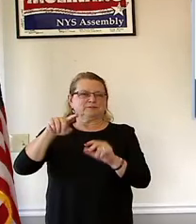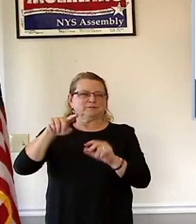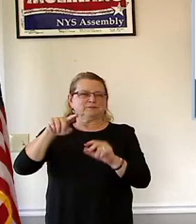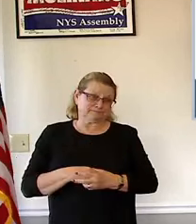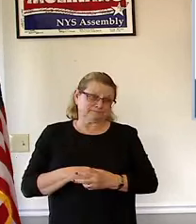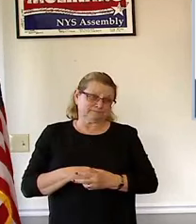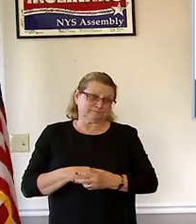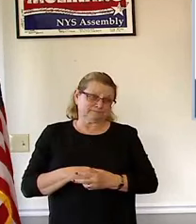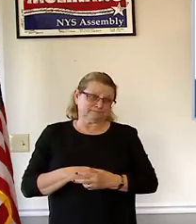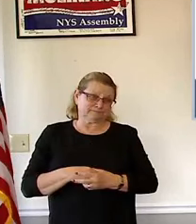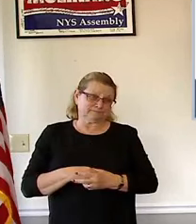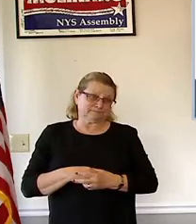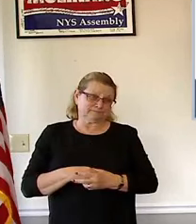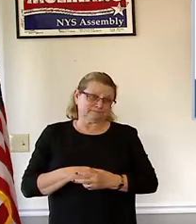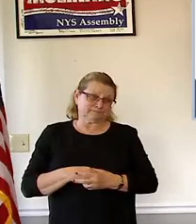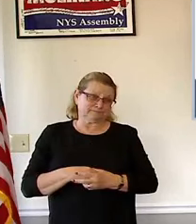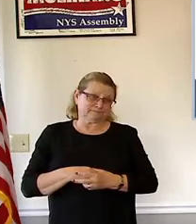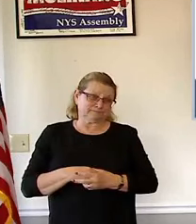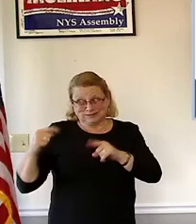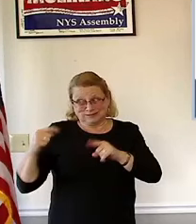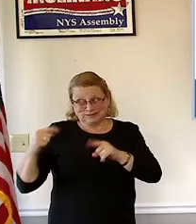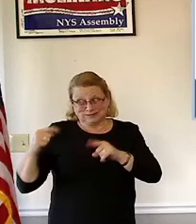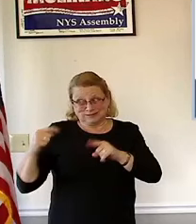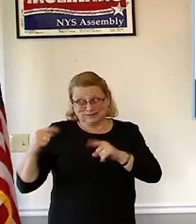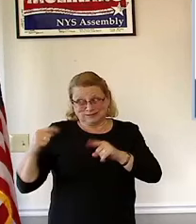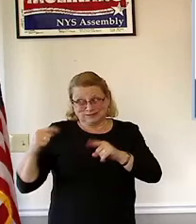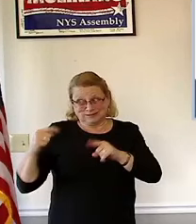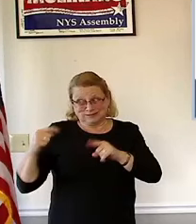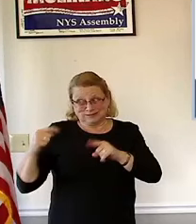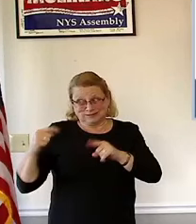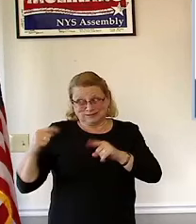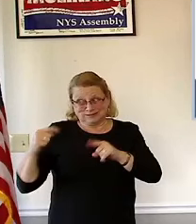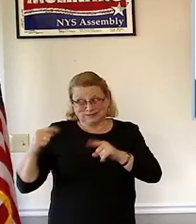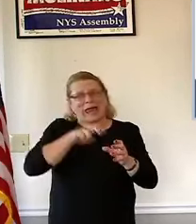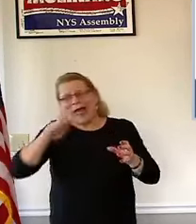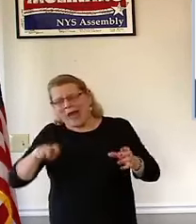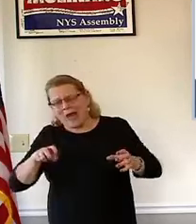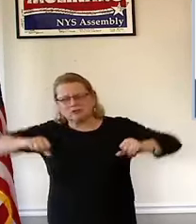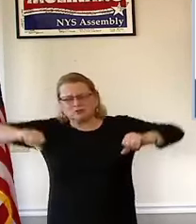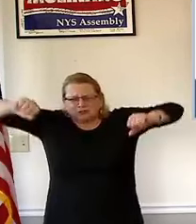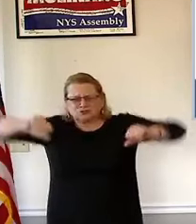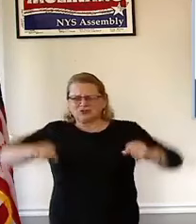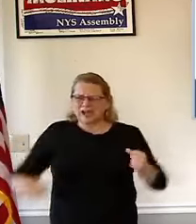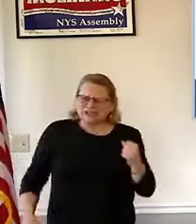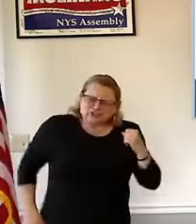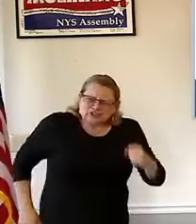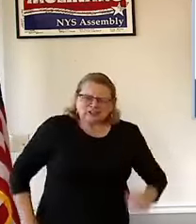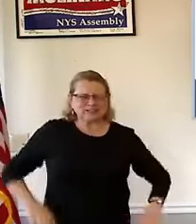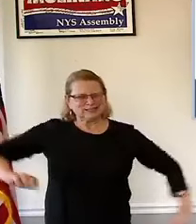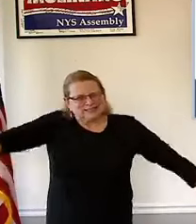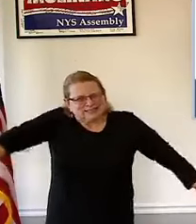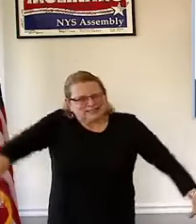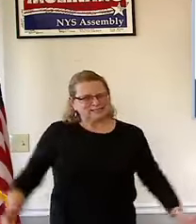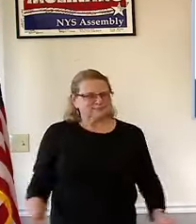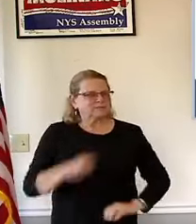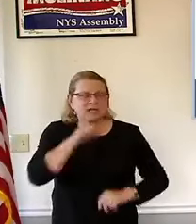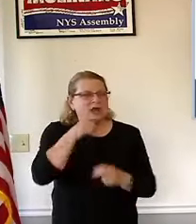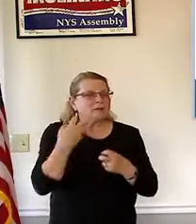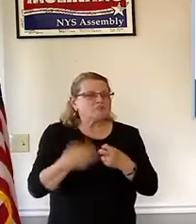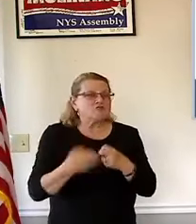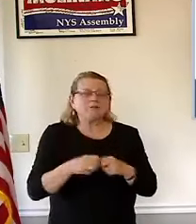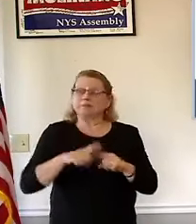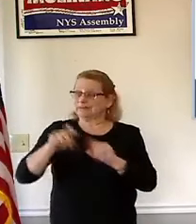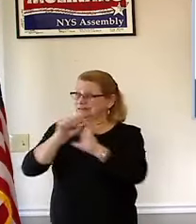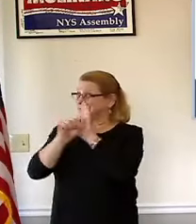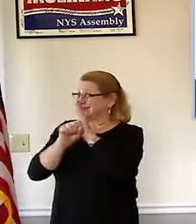you that our guidance has been that, you know, getting out to stretch your legs and things of that nature, not a problem, but the state is saying you must remain in the vehicle. Ron Hicks, did I